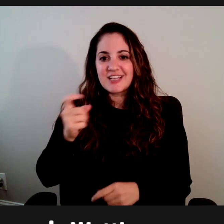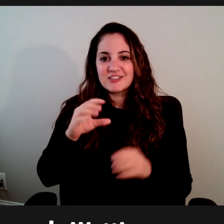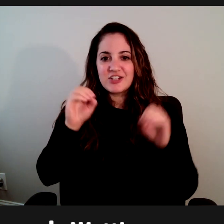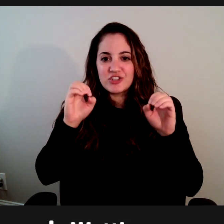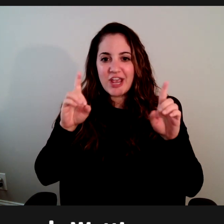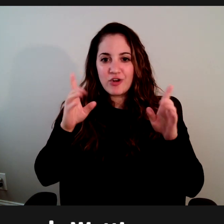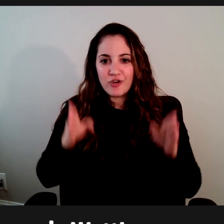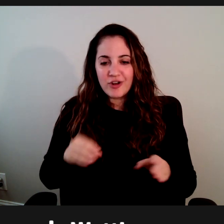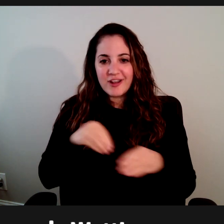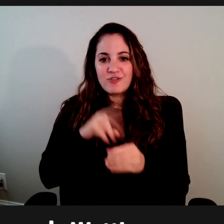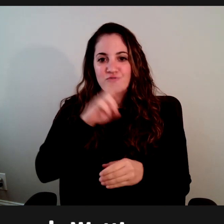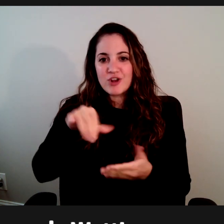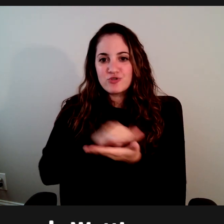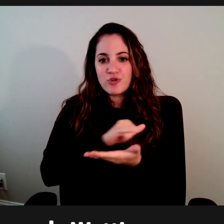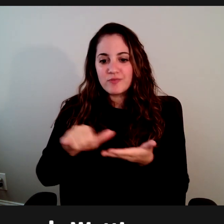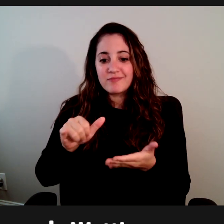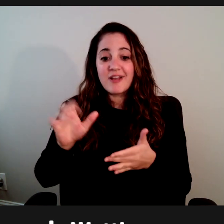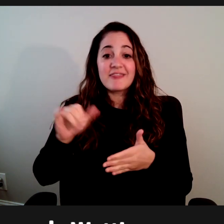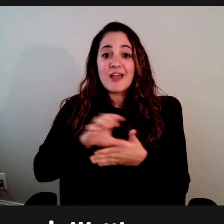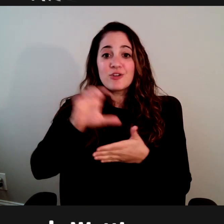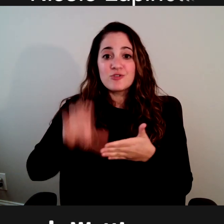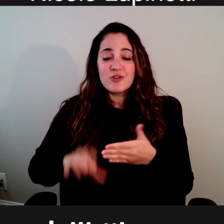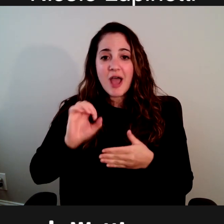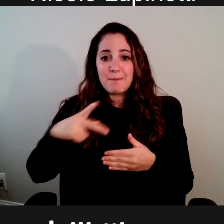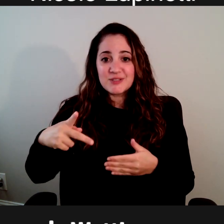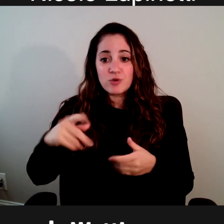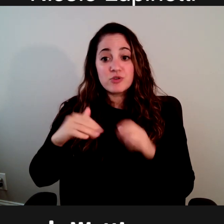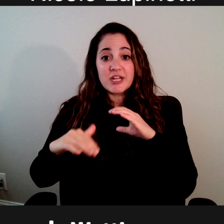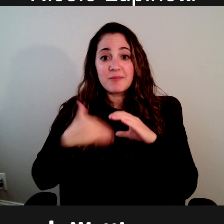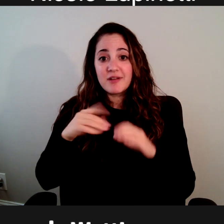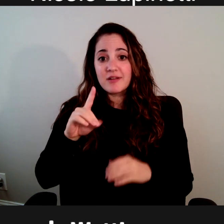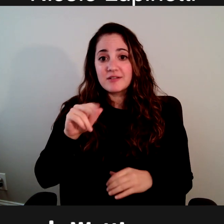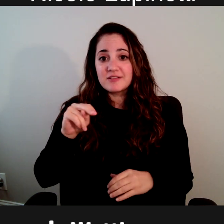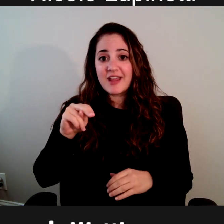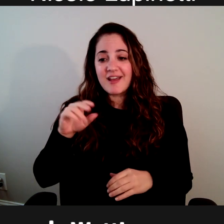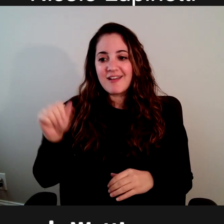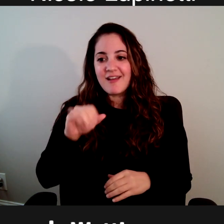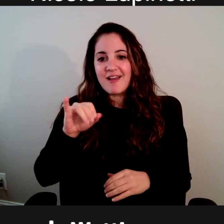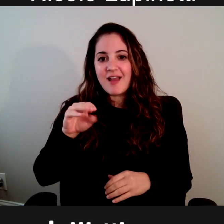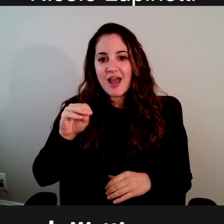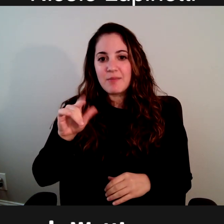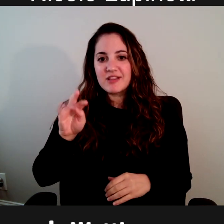York. And that concludes another episode of On Listening. Thank you so much for listening. You can email me,